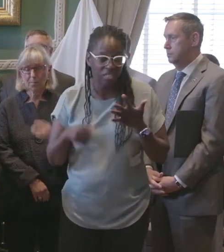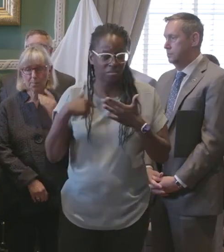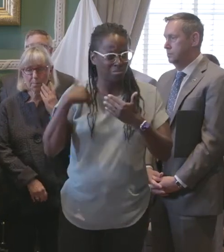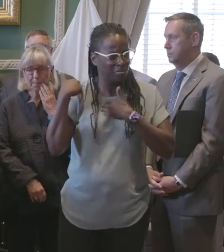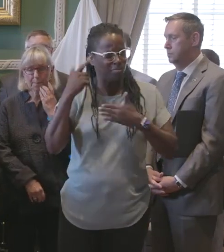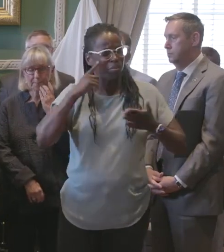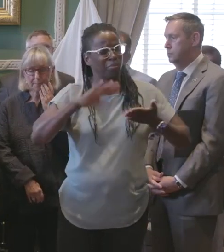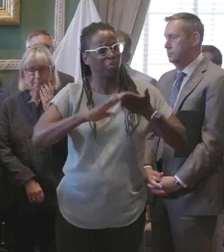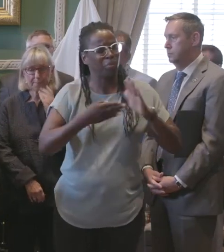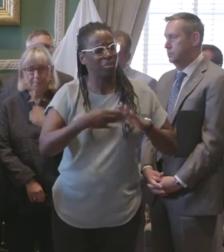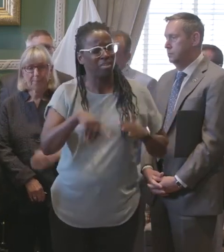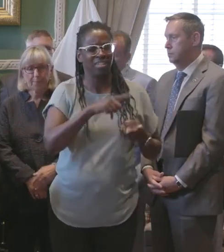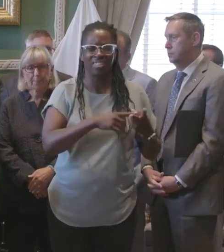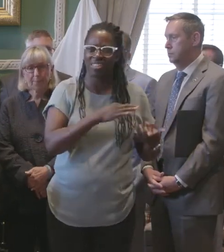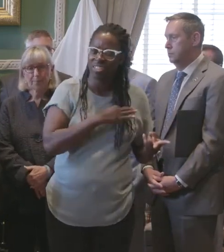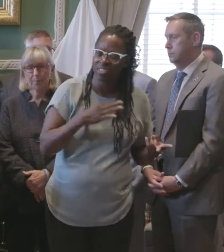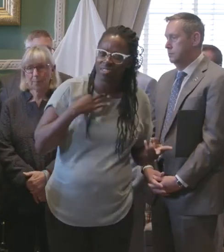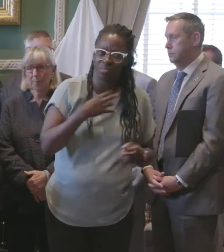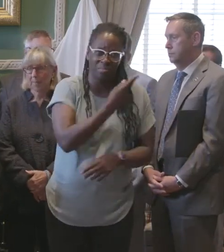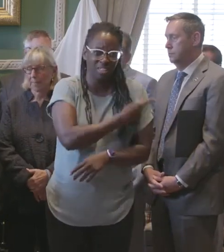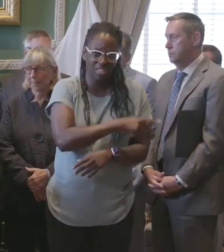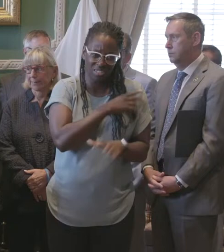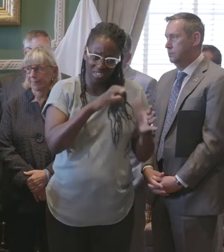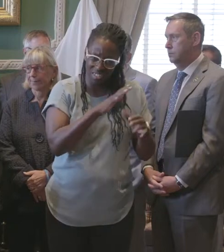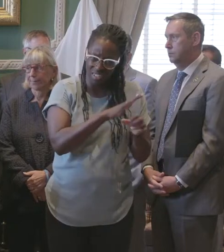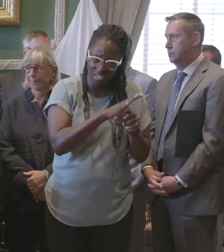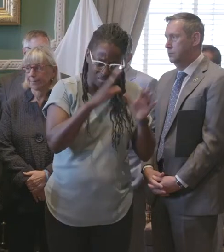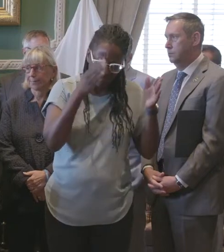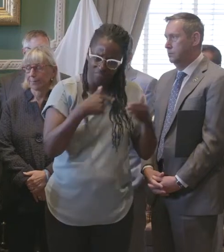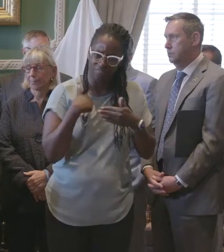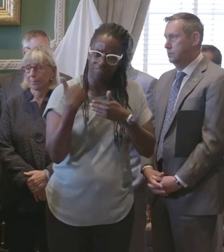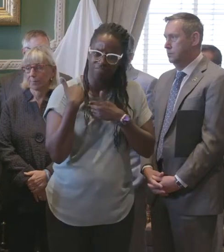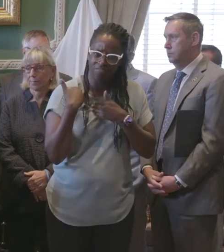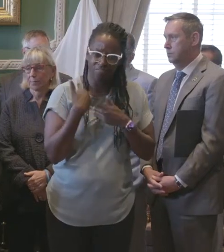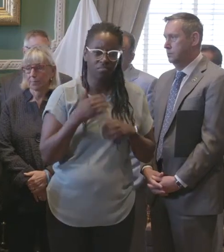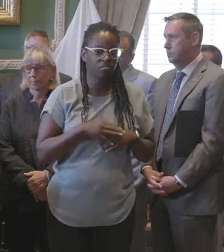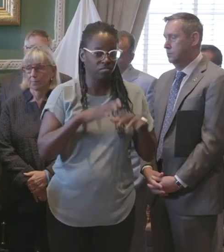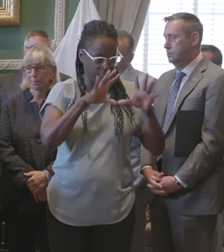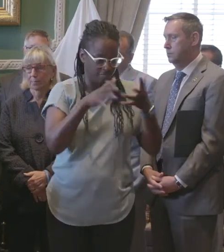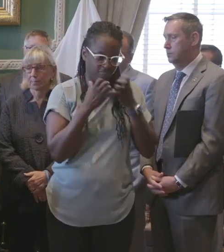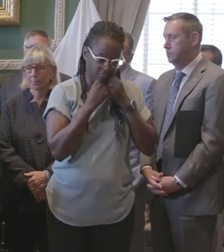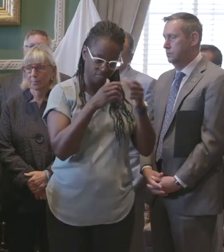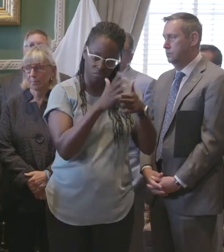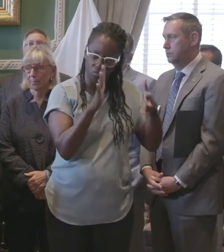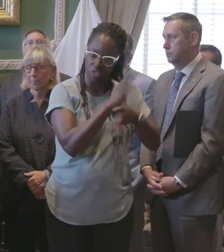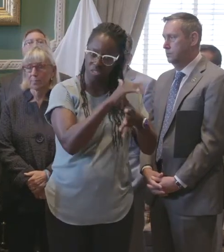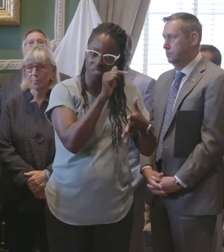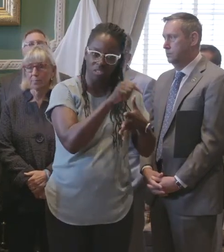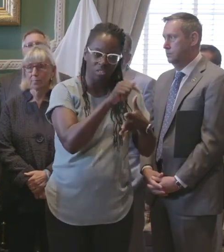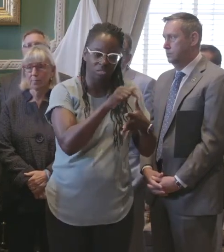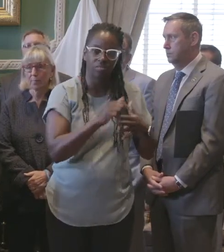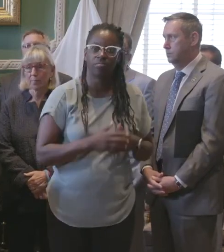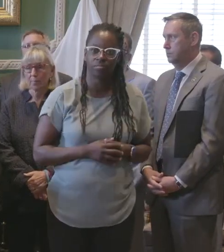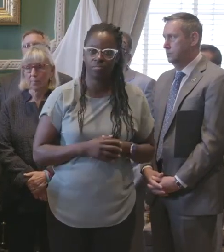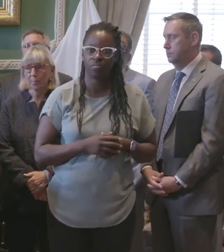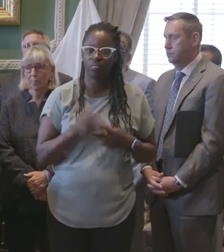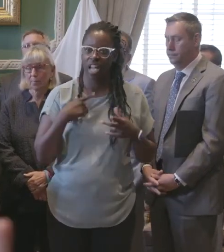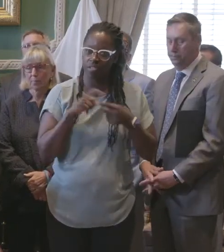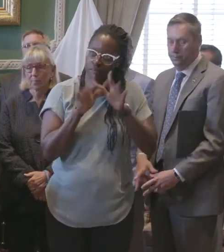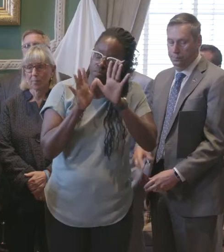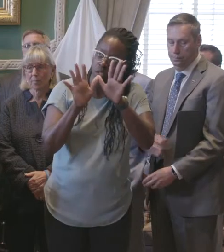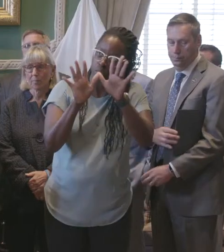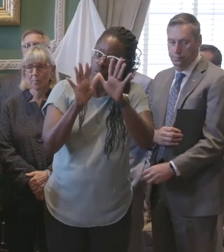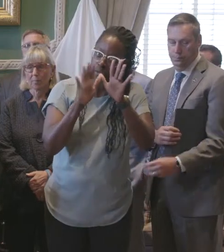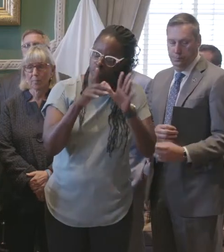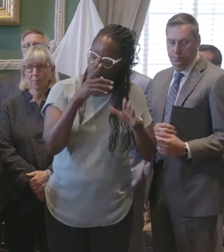and to the patients affected. So we're going to continue to focus on that while we continue to push forward for a deal that,